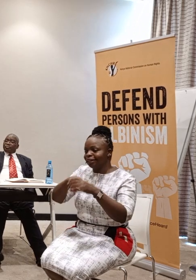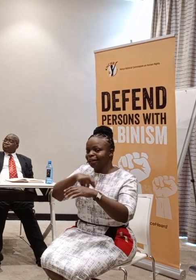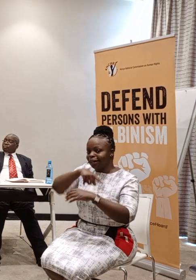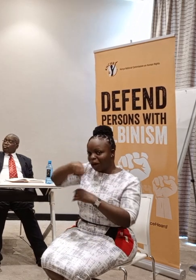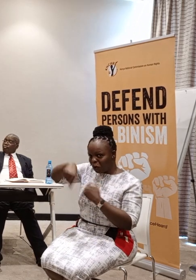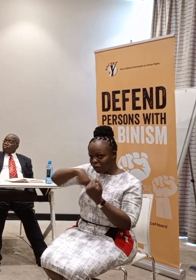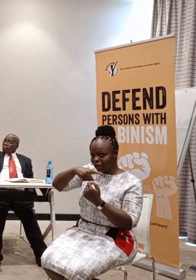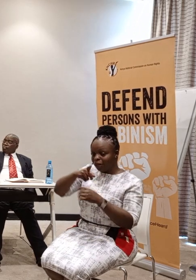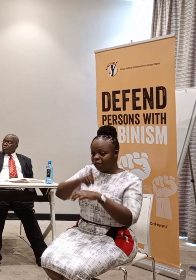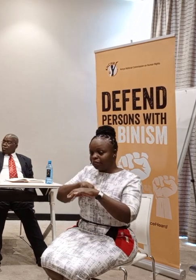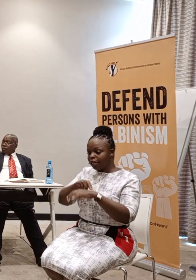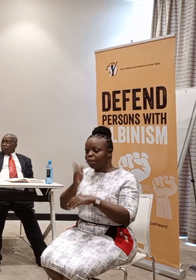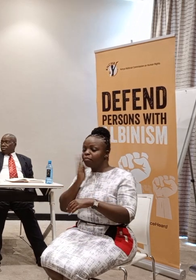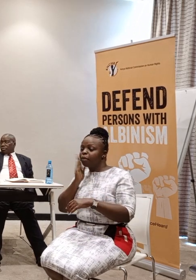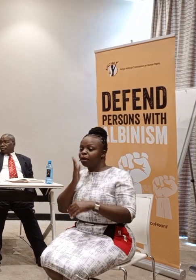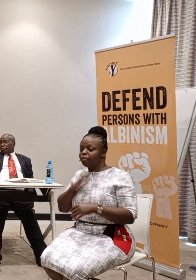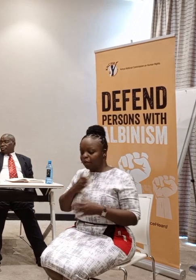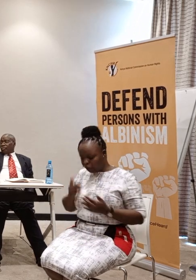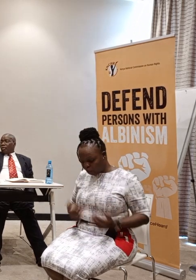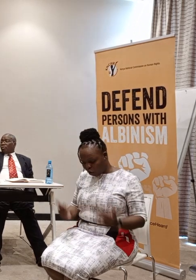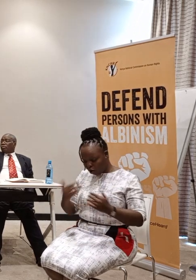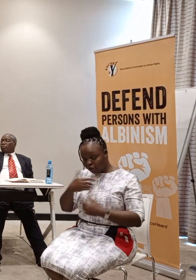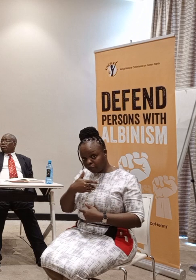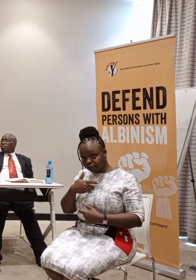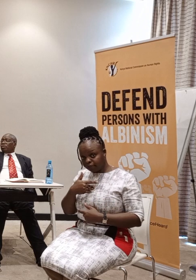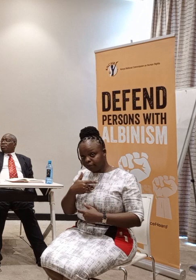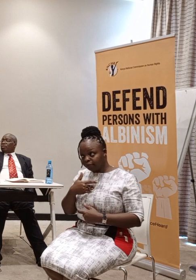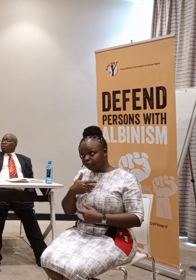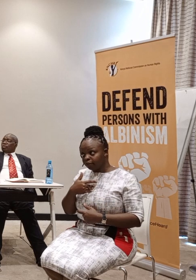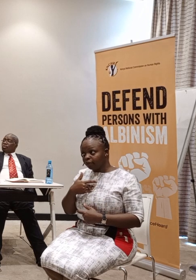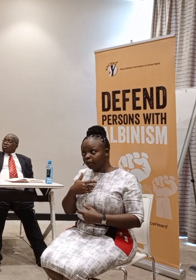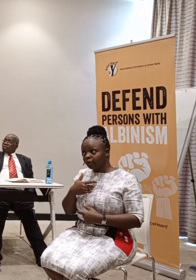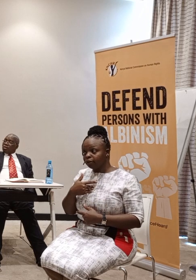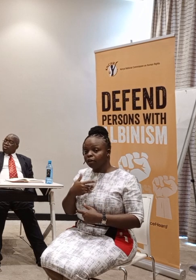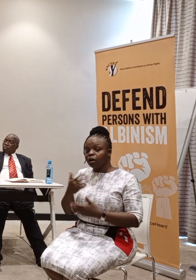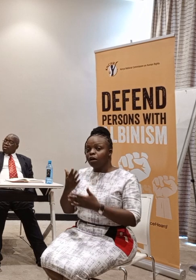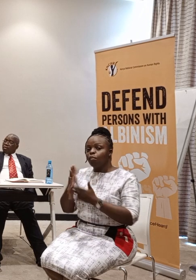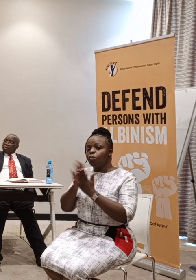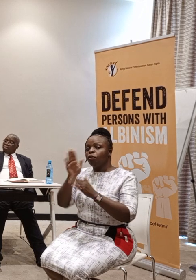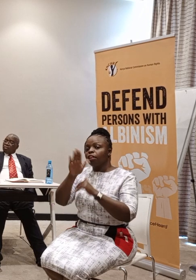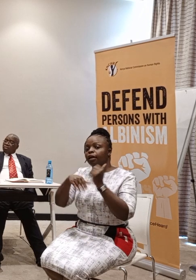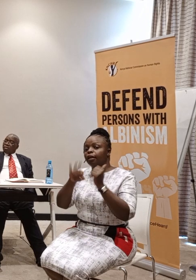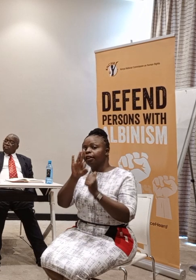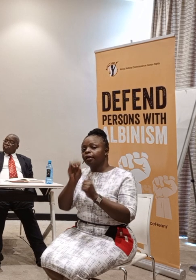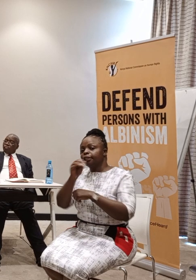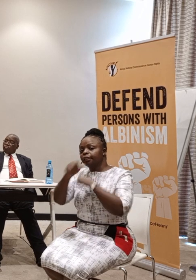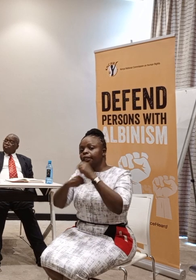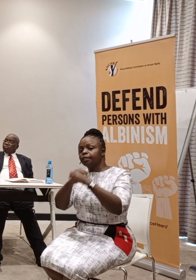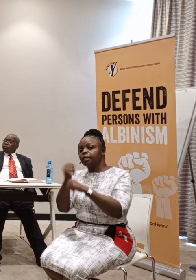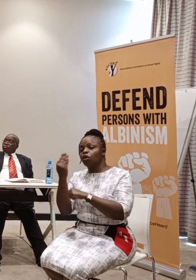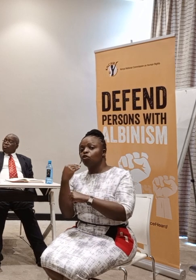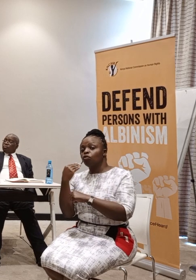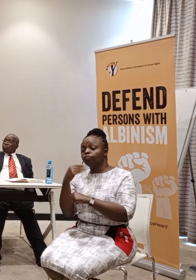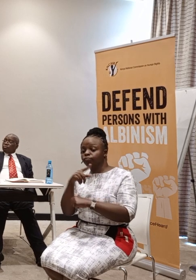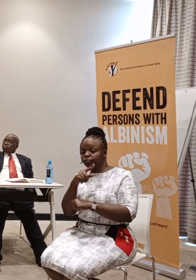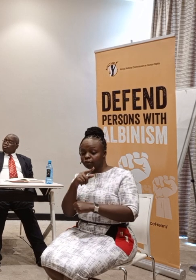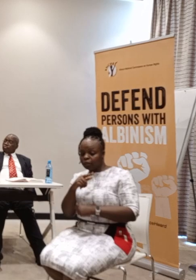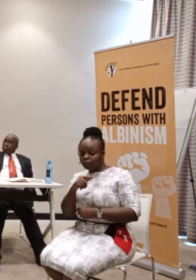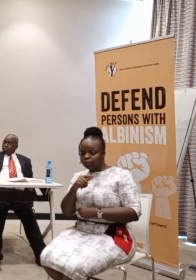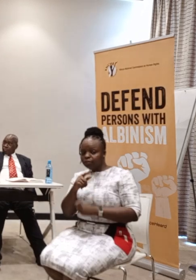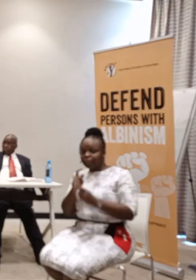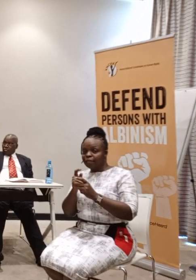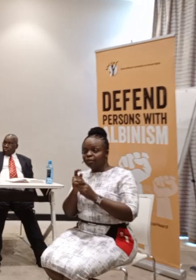When my mother got me, so those are 30 plus years ago, she was a teenage mother.